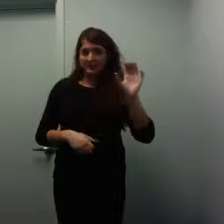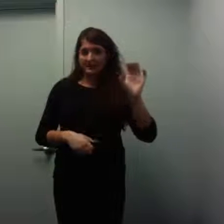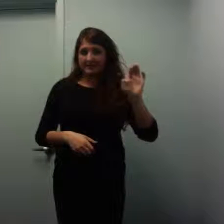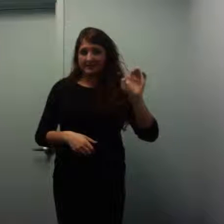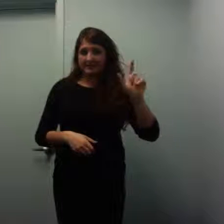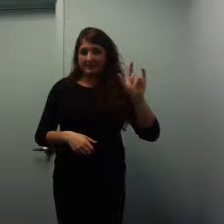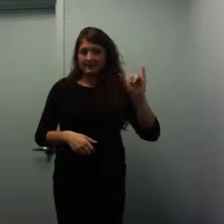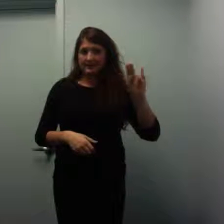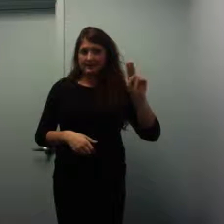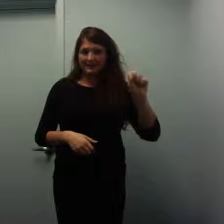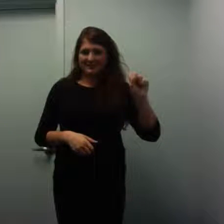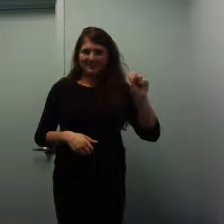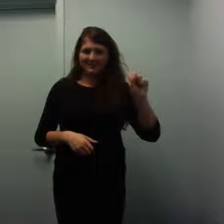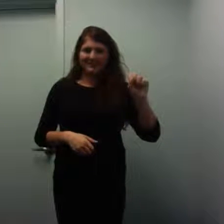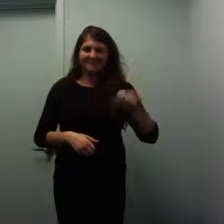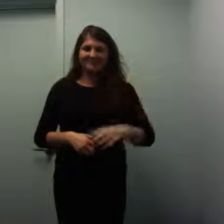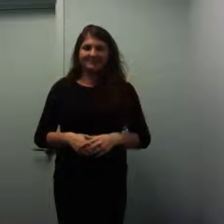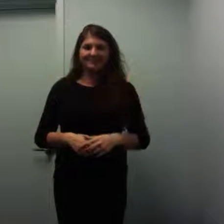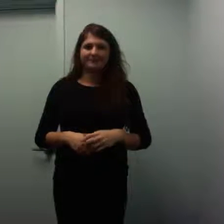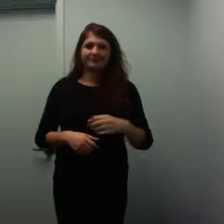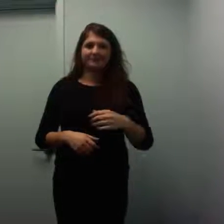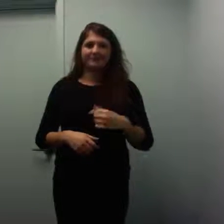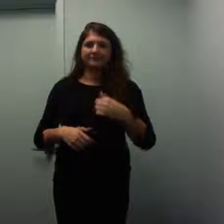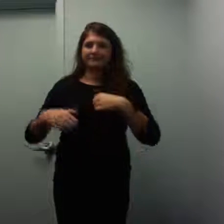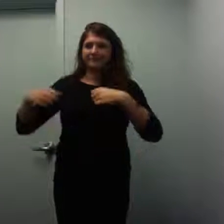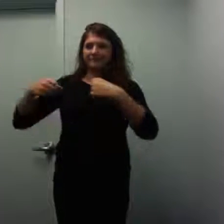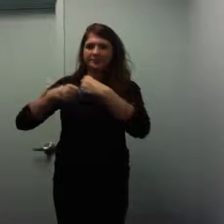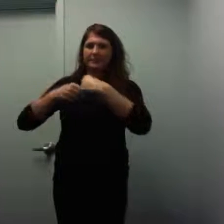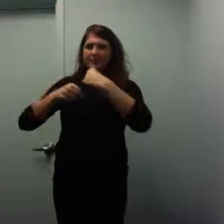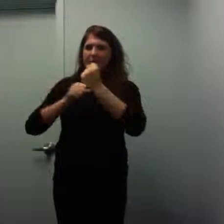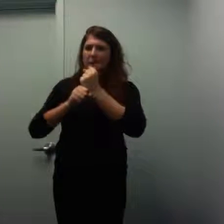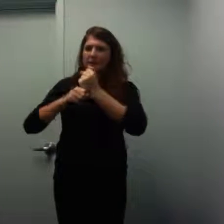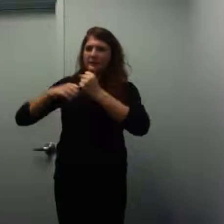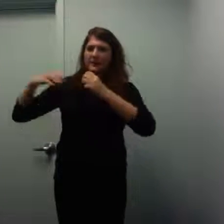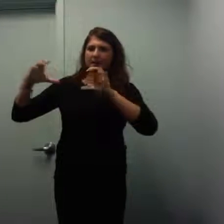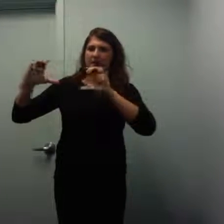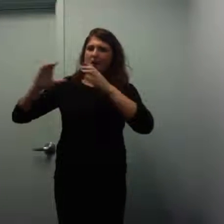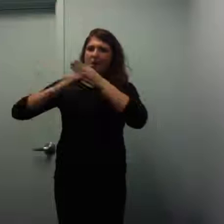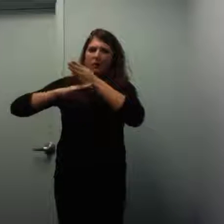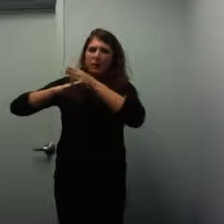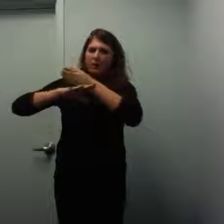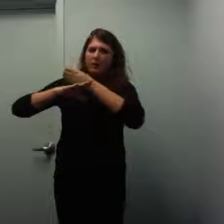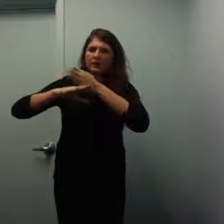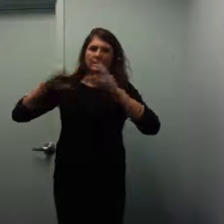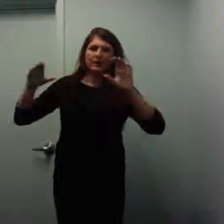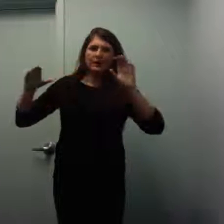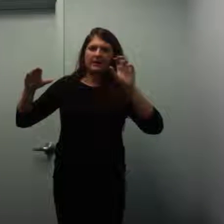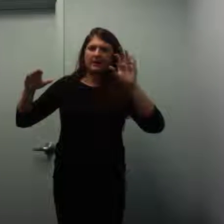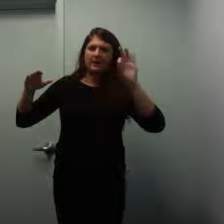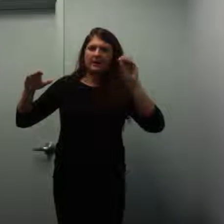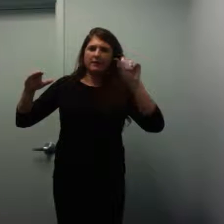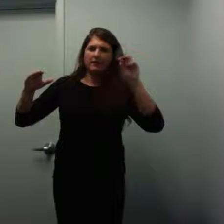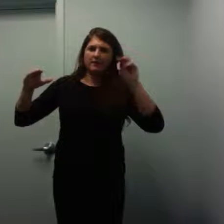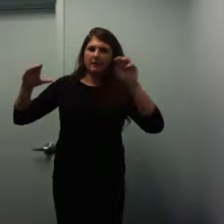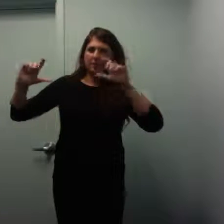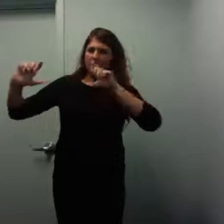of, like a file folder. Two pieces of foam, cut little notches in it, ran them across there. What's the main difference between the two, though, is